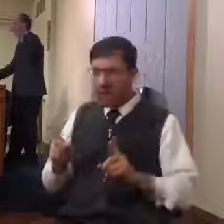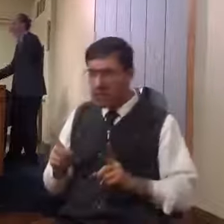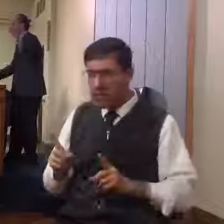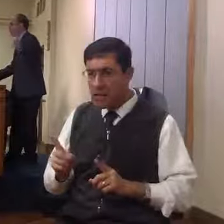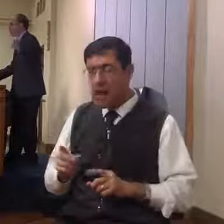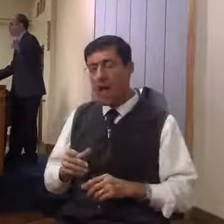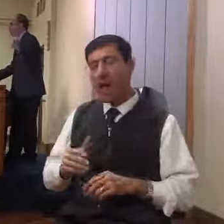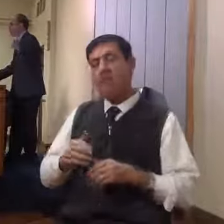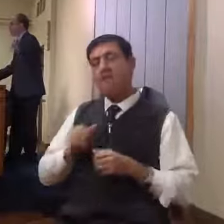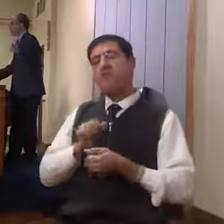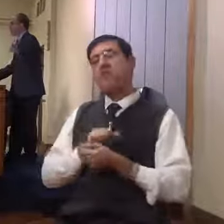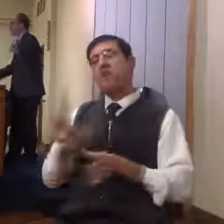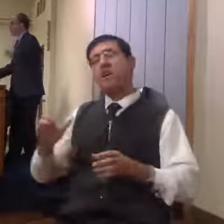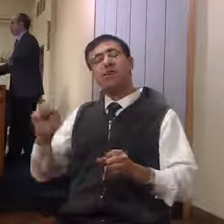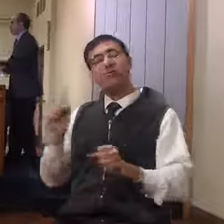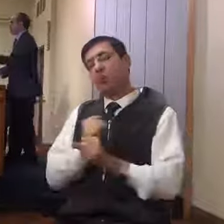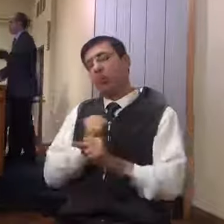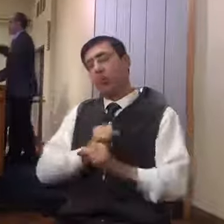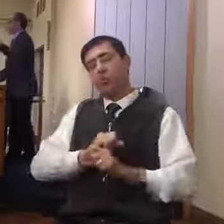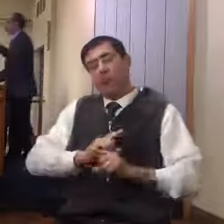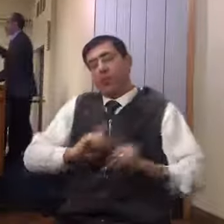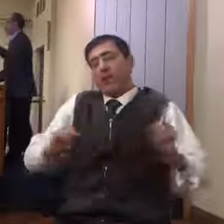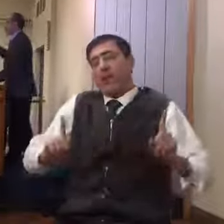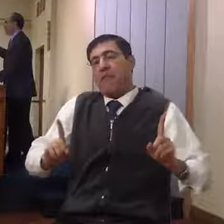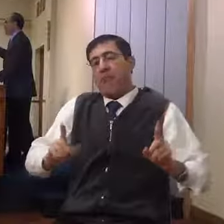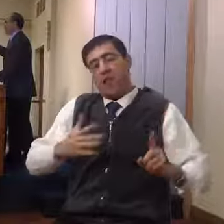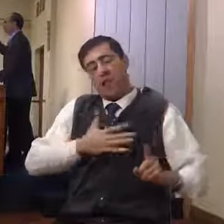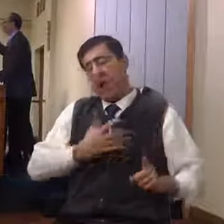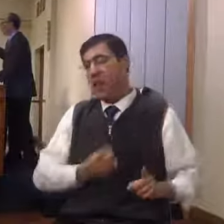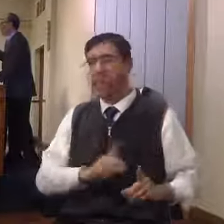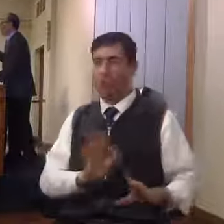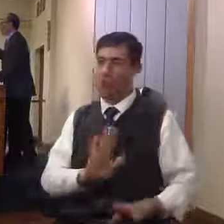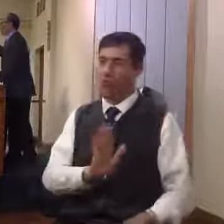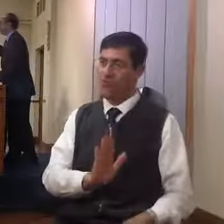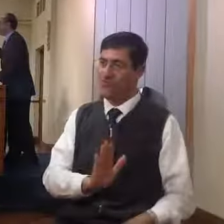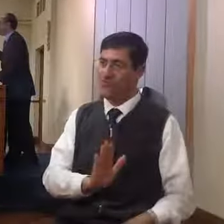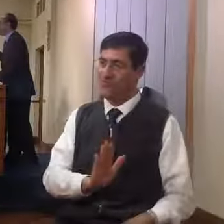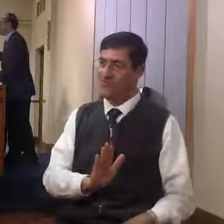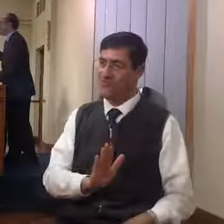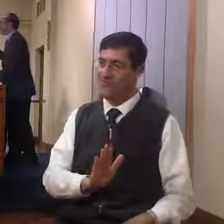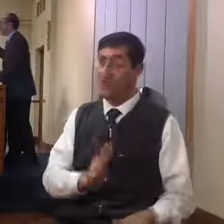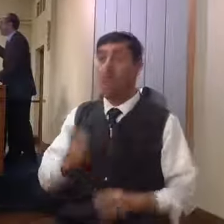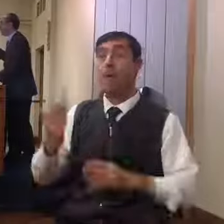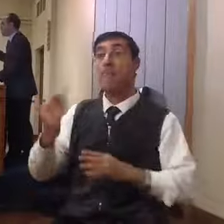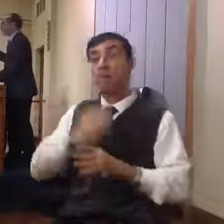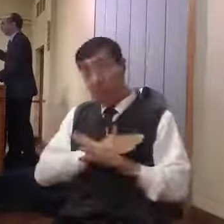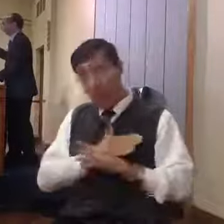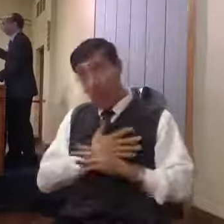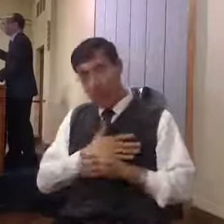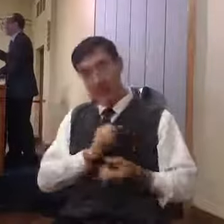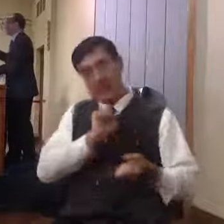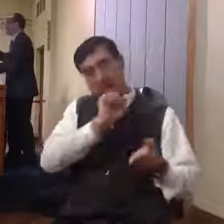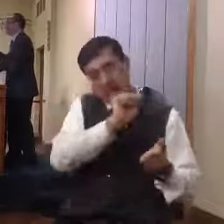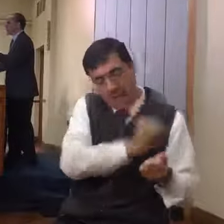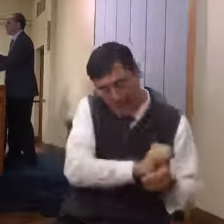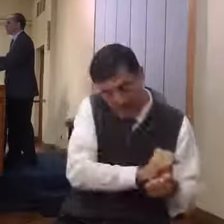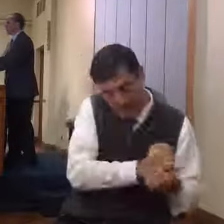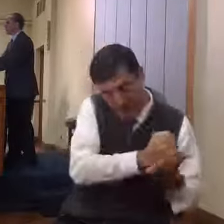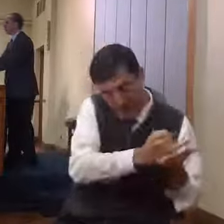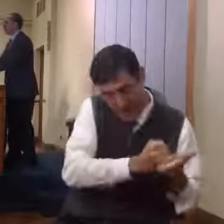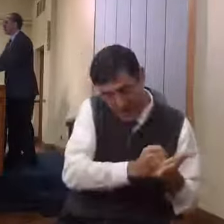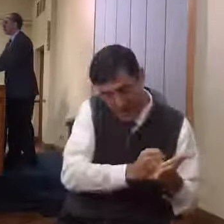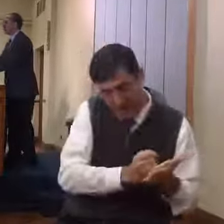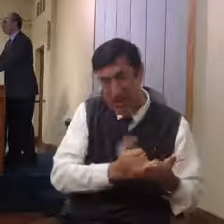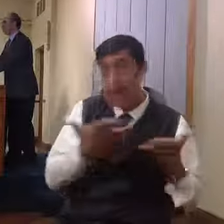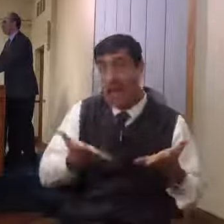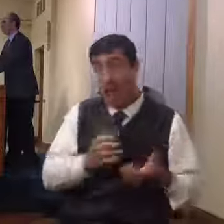the slavery of sin to become now a slave of righteousness, a servant of righteousness. And at